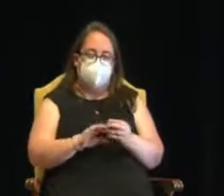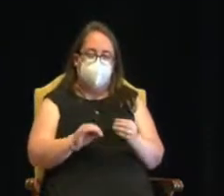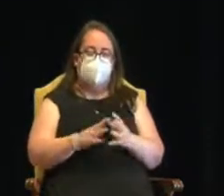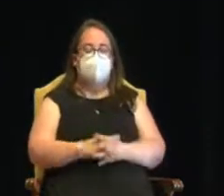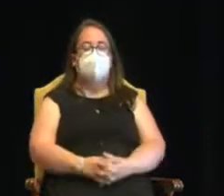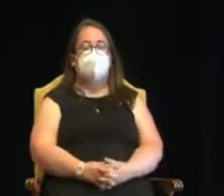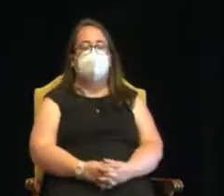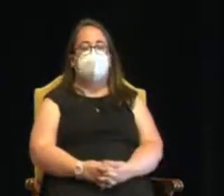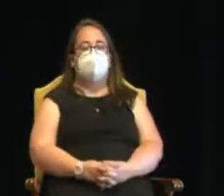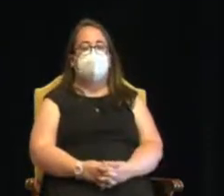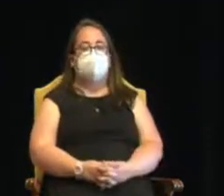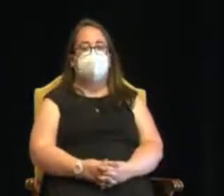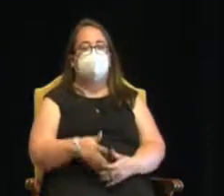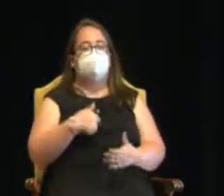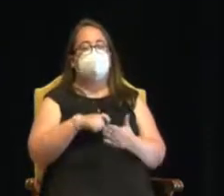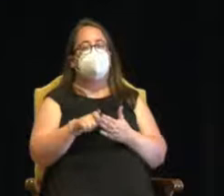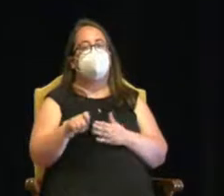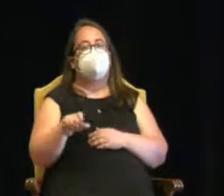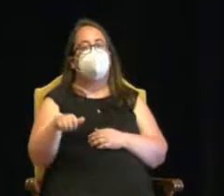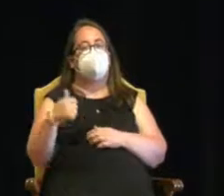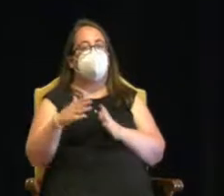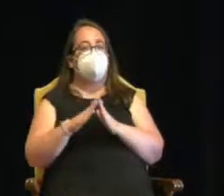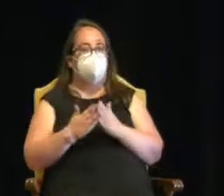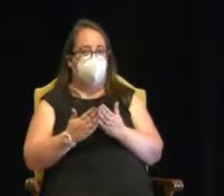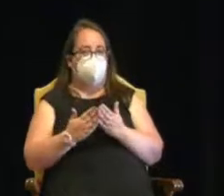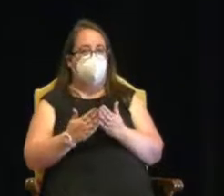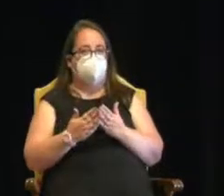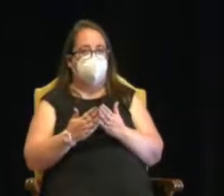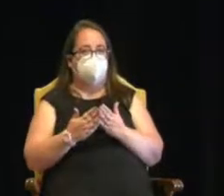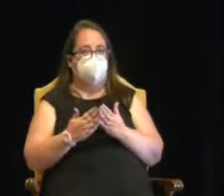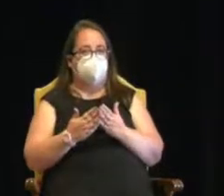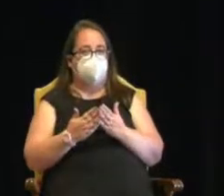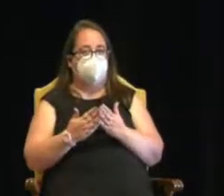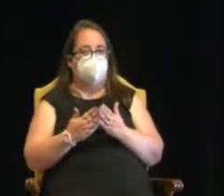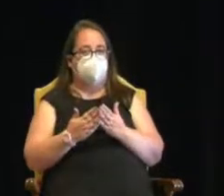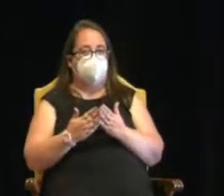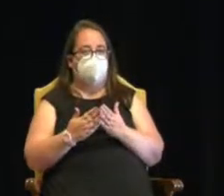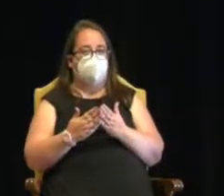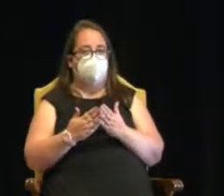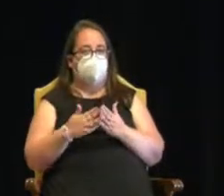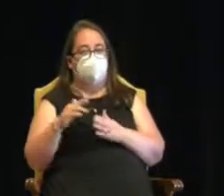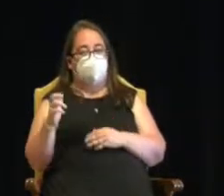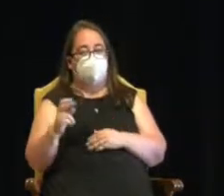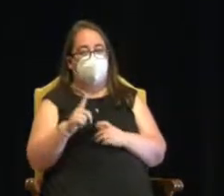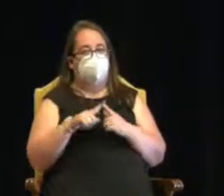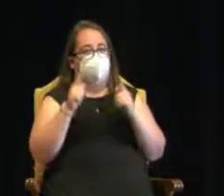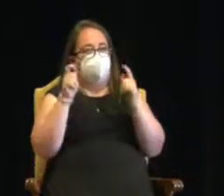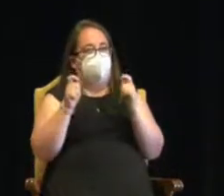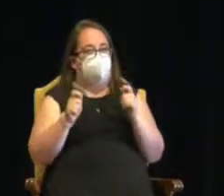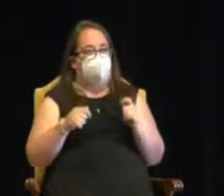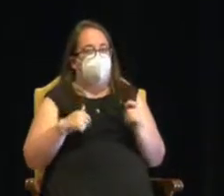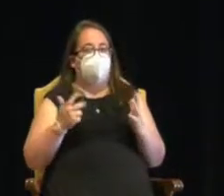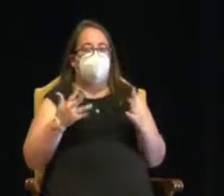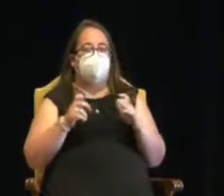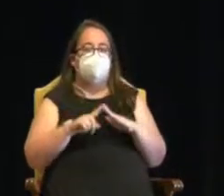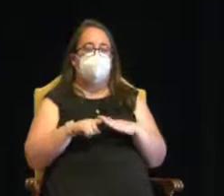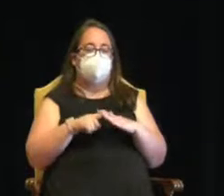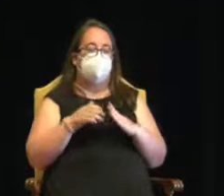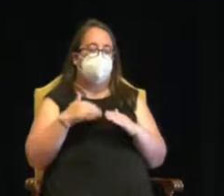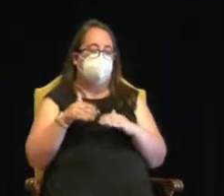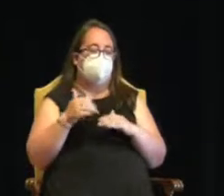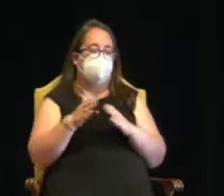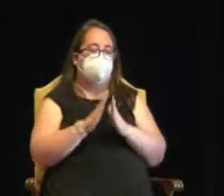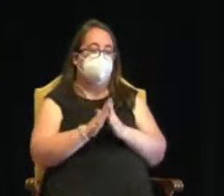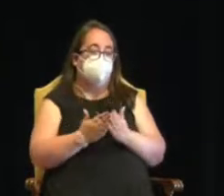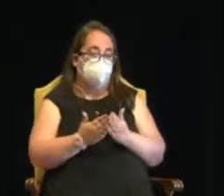And then I wrote another novel that's about to come back to me to be copy edited. And I have already begun my next